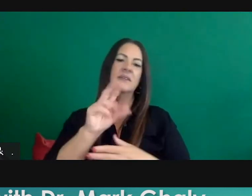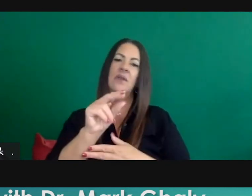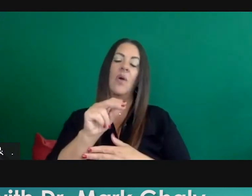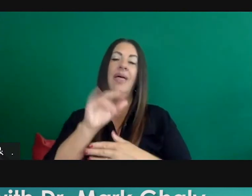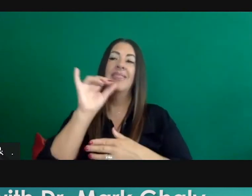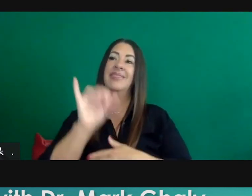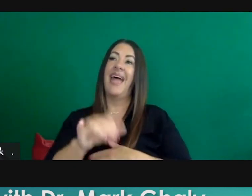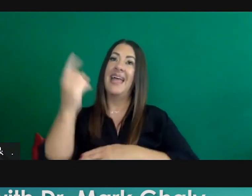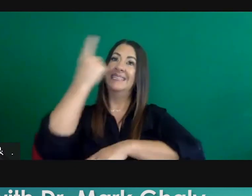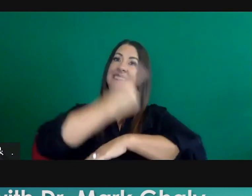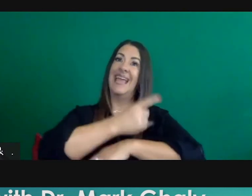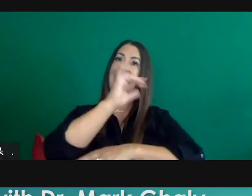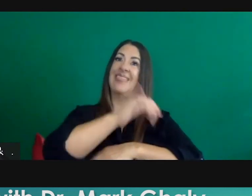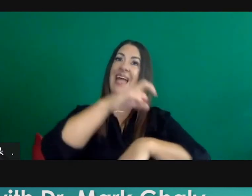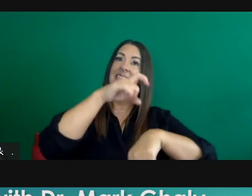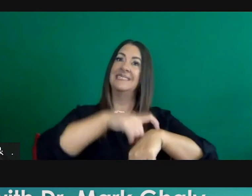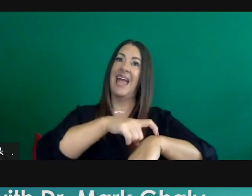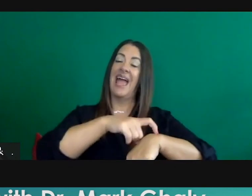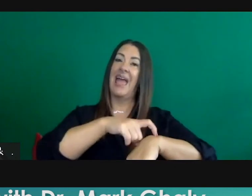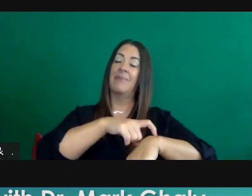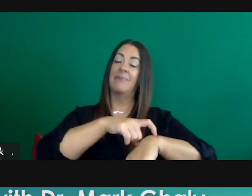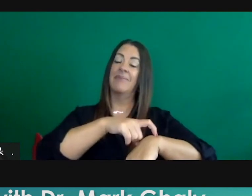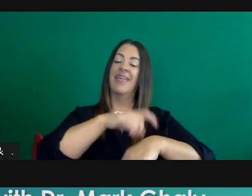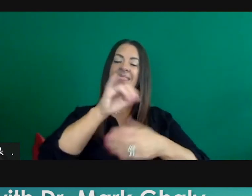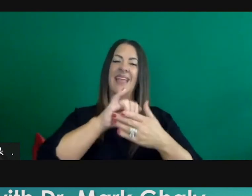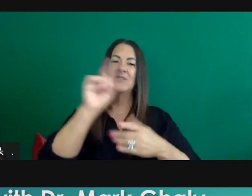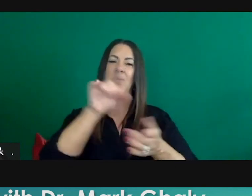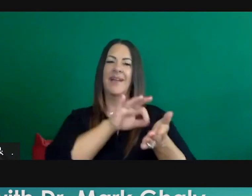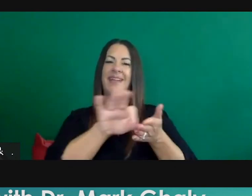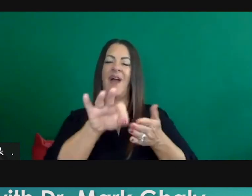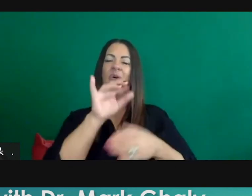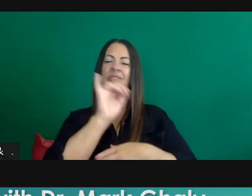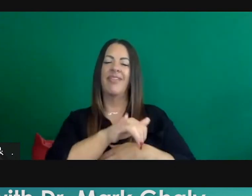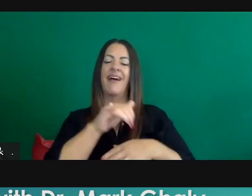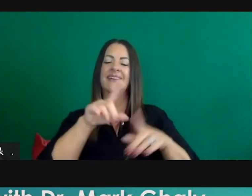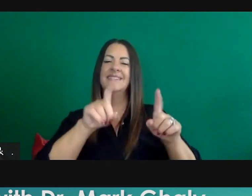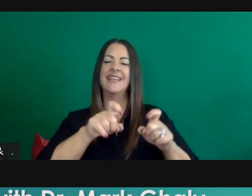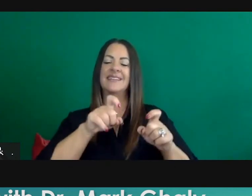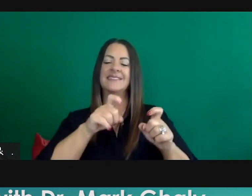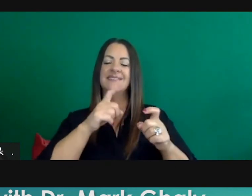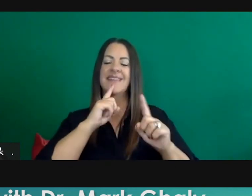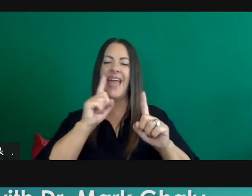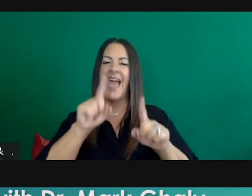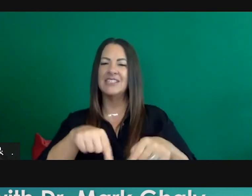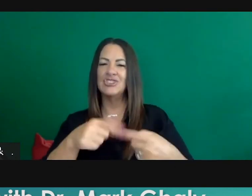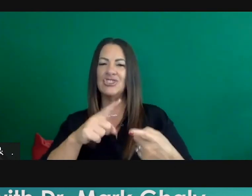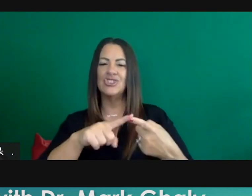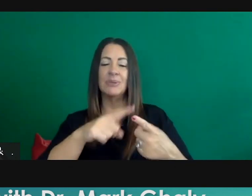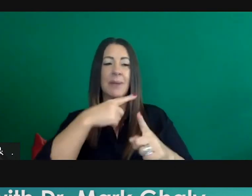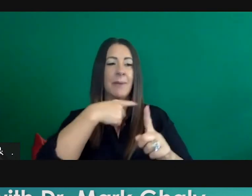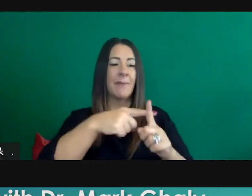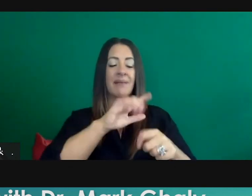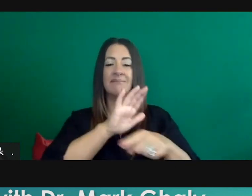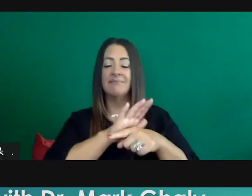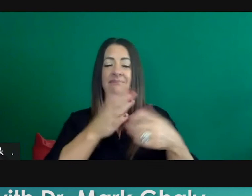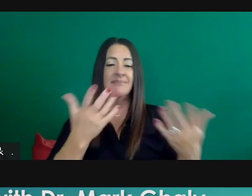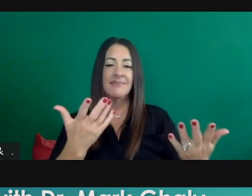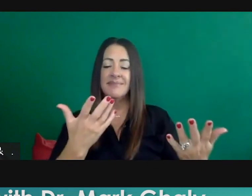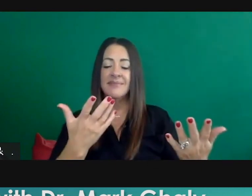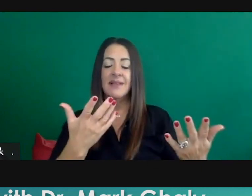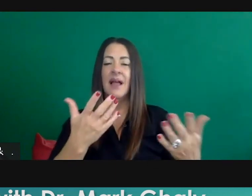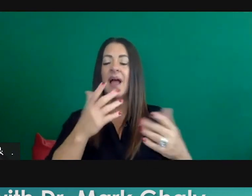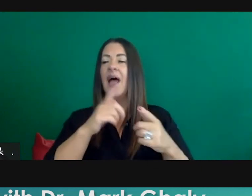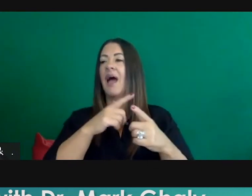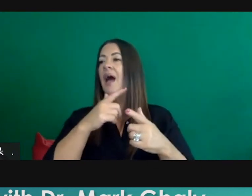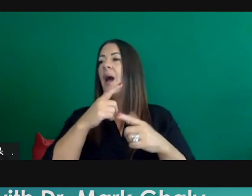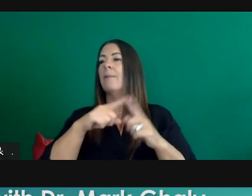got tested. And I want to remind people of that, because you may find yourself falsely comfortable that, oh, I was tested